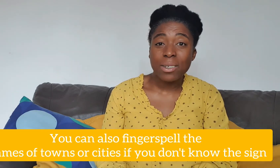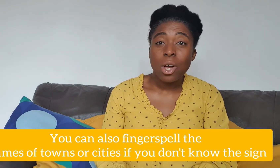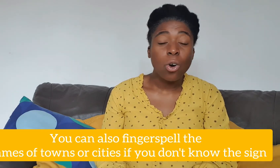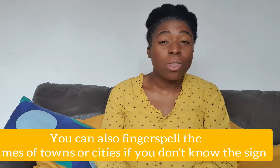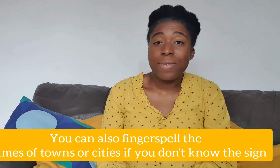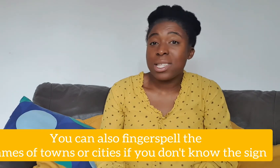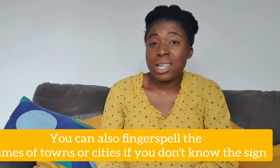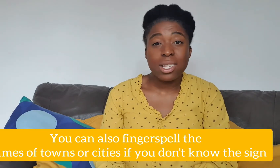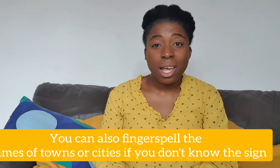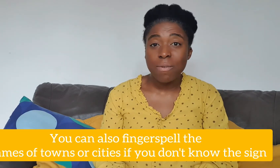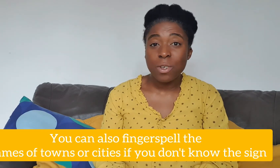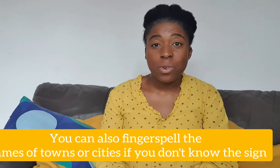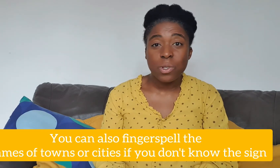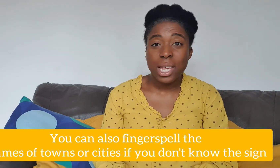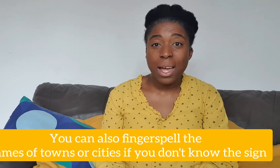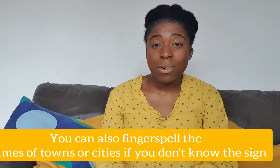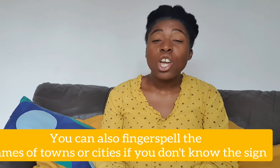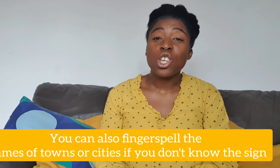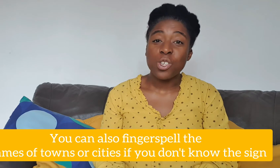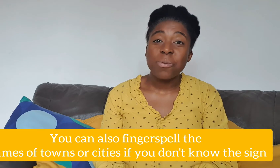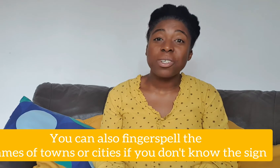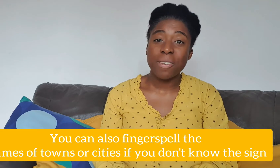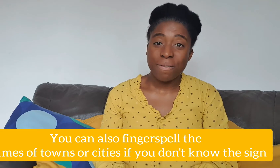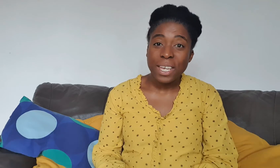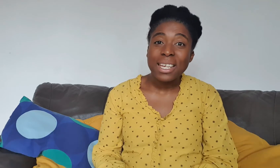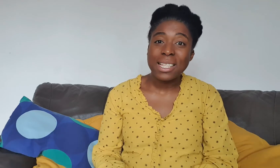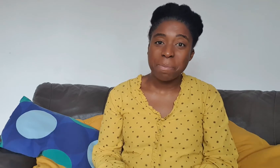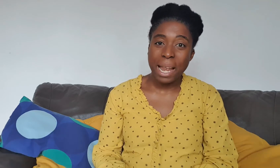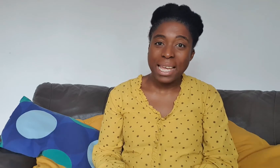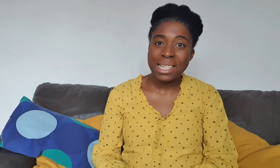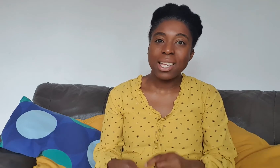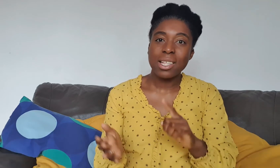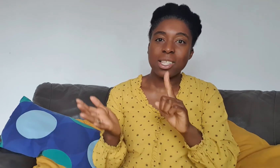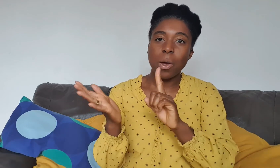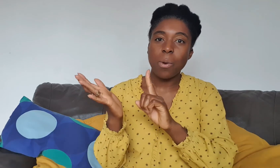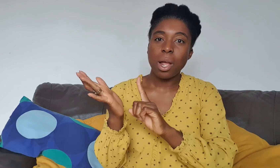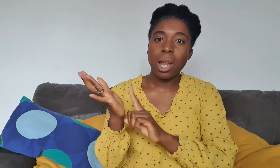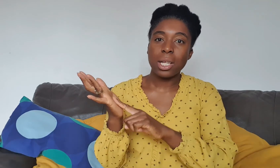or there isn't a sign for your town, you would finger spell it. So, London,